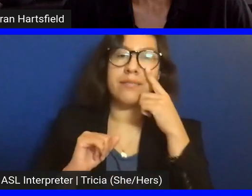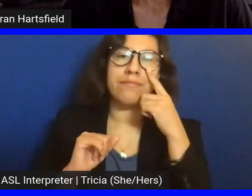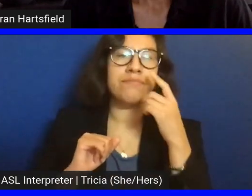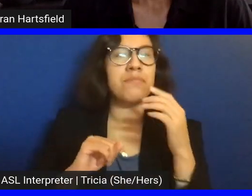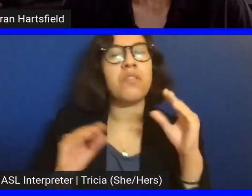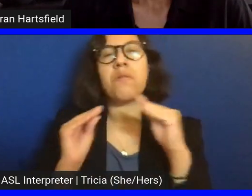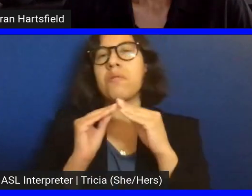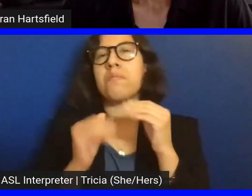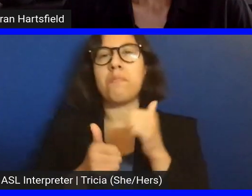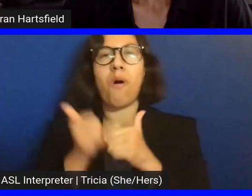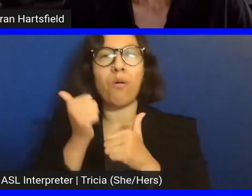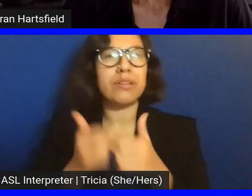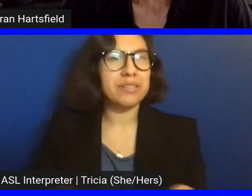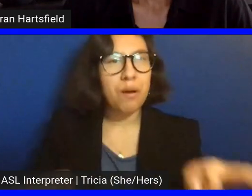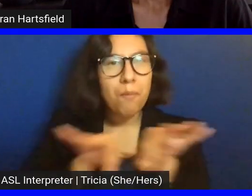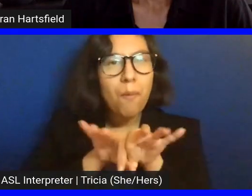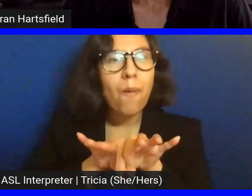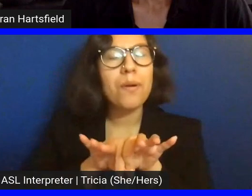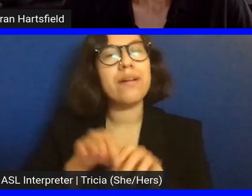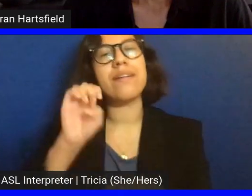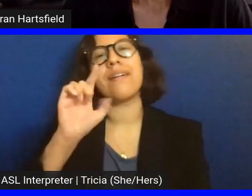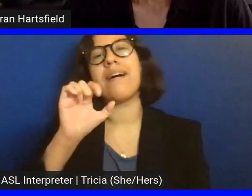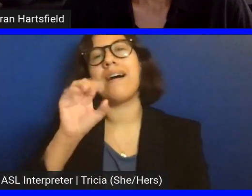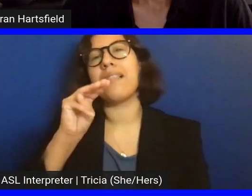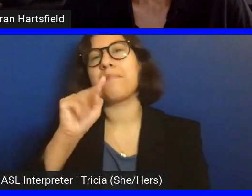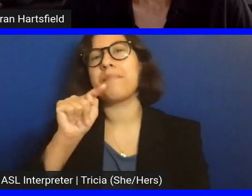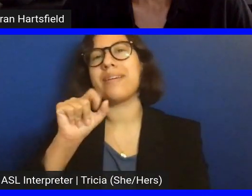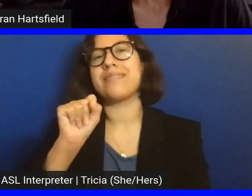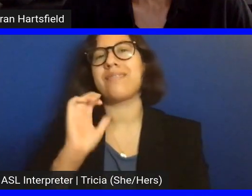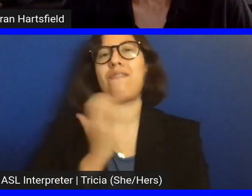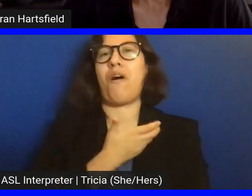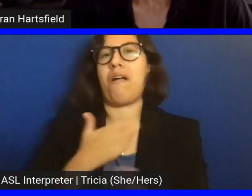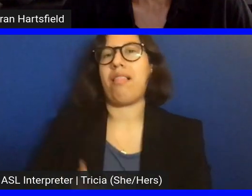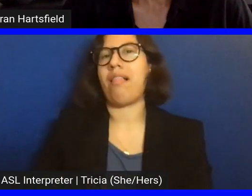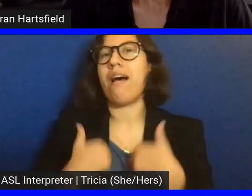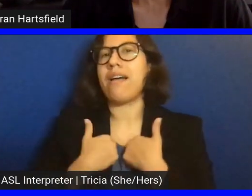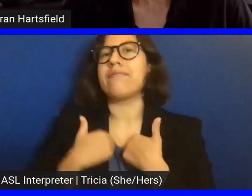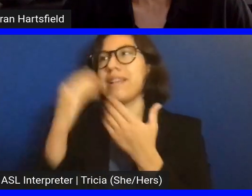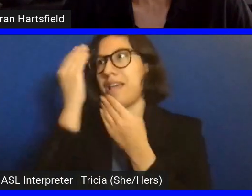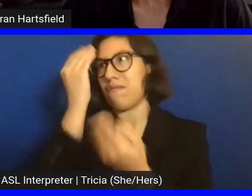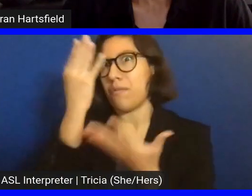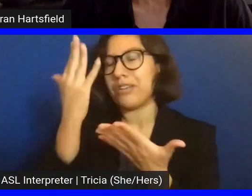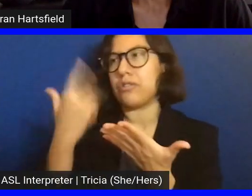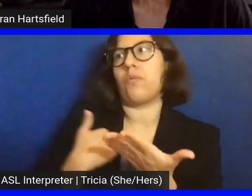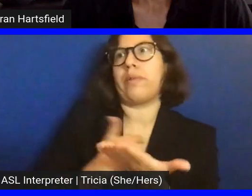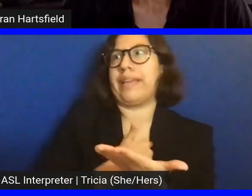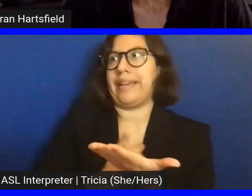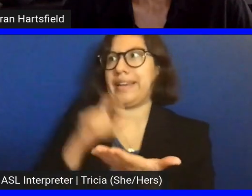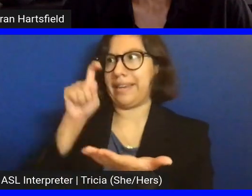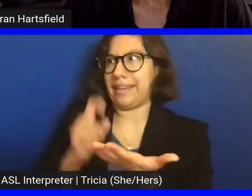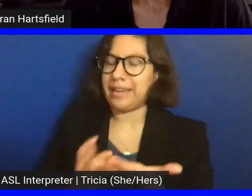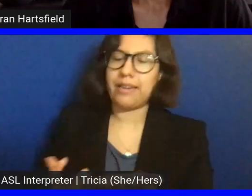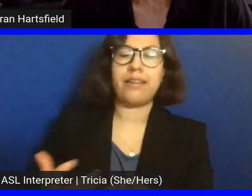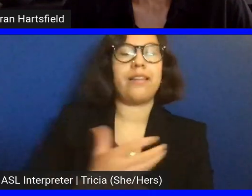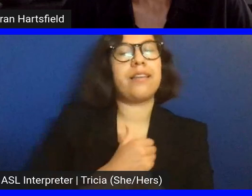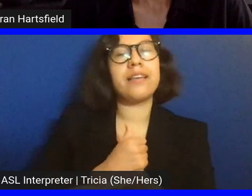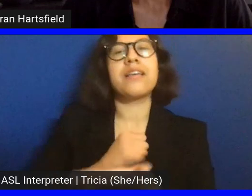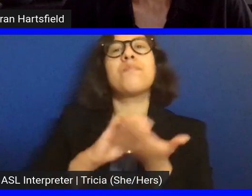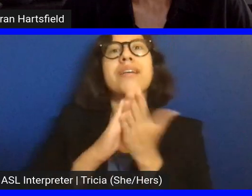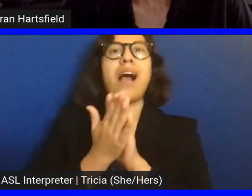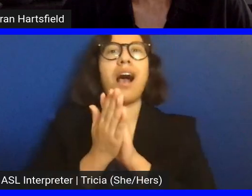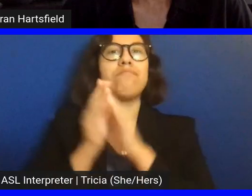most important elements of our lives and information that we need in order to be